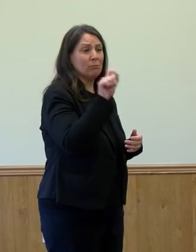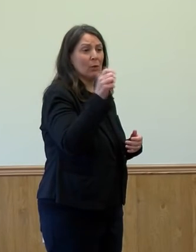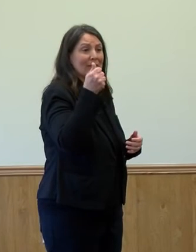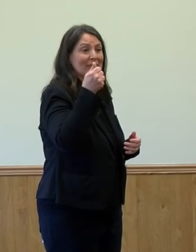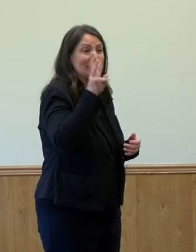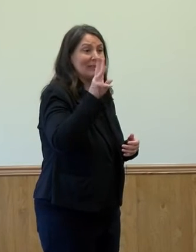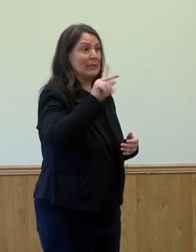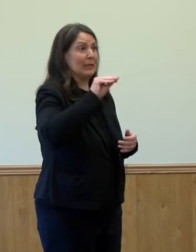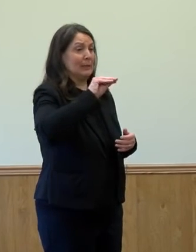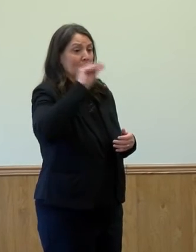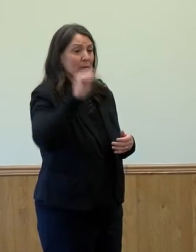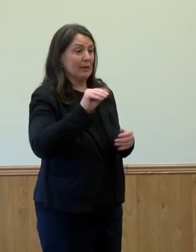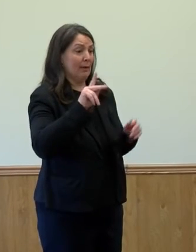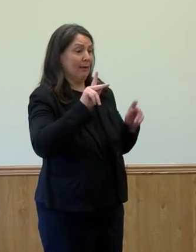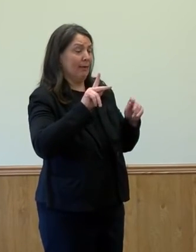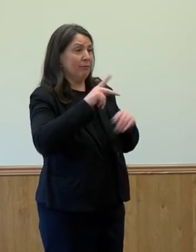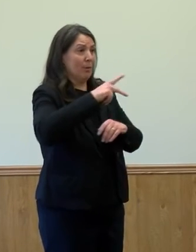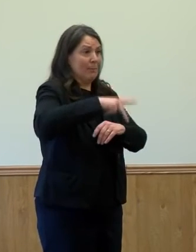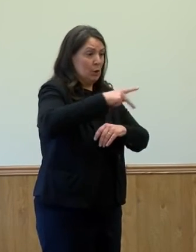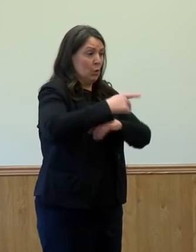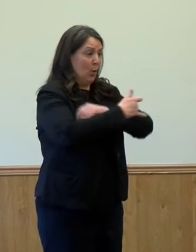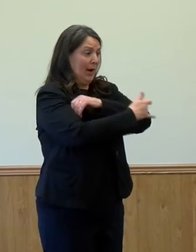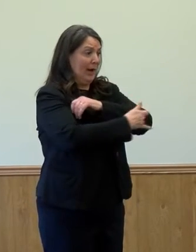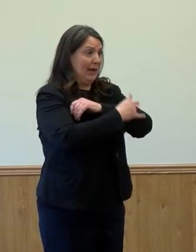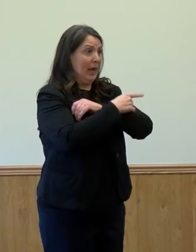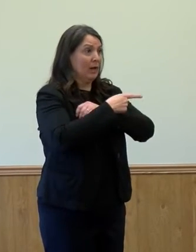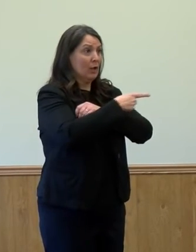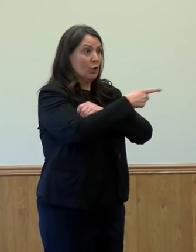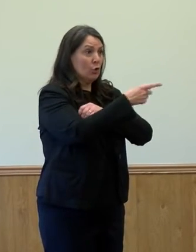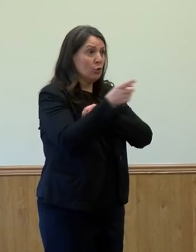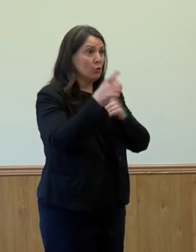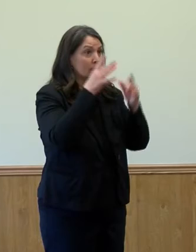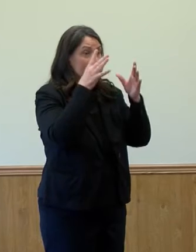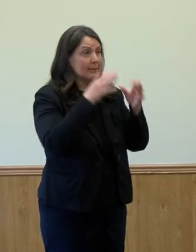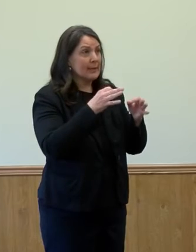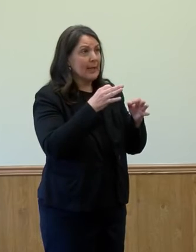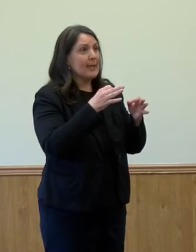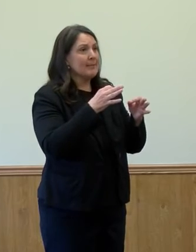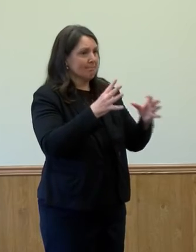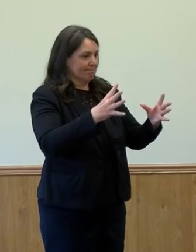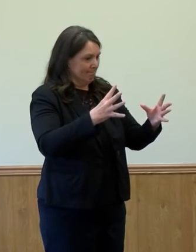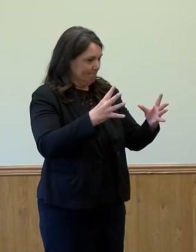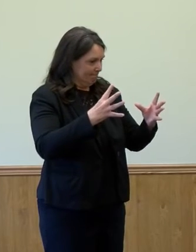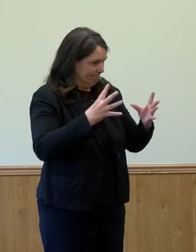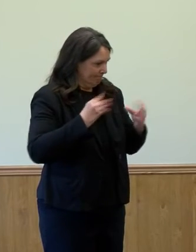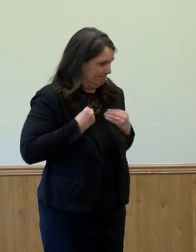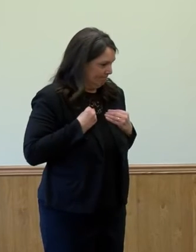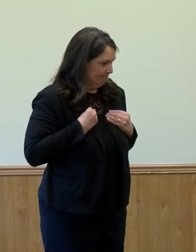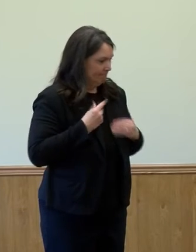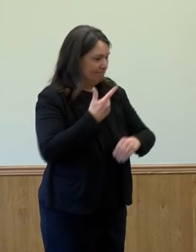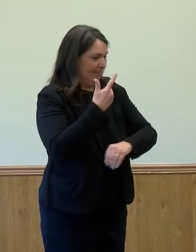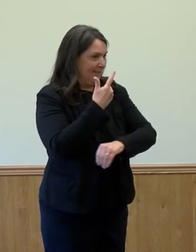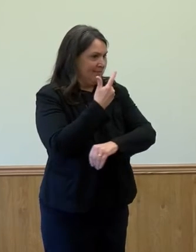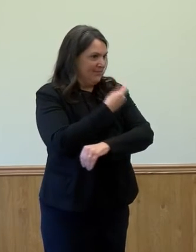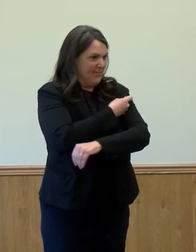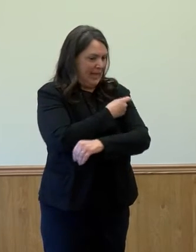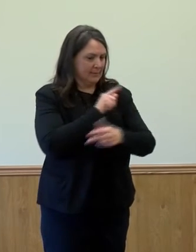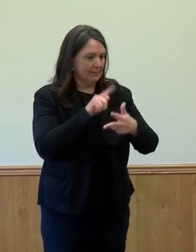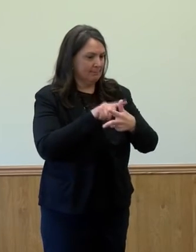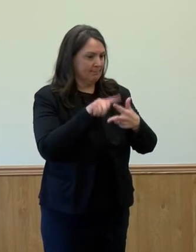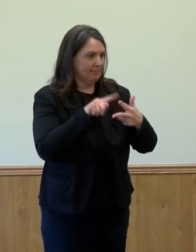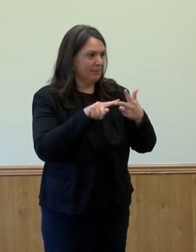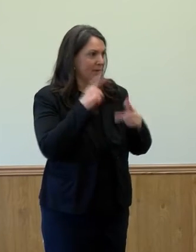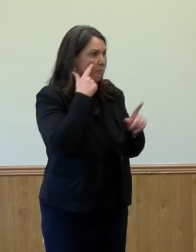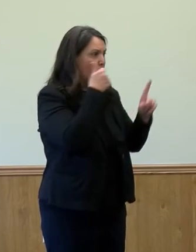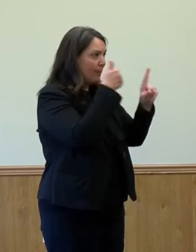55.16% of Peoria County residents that decided to take on action and get vaccinated for themselves, for